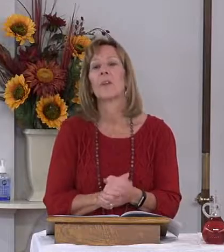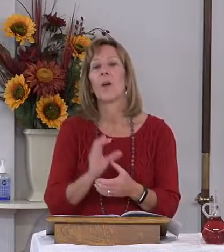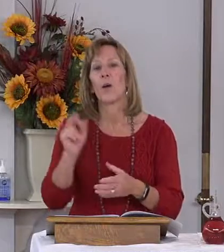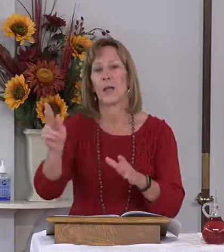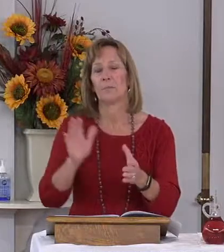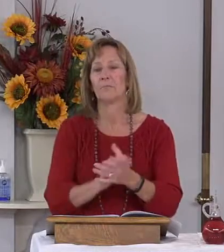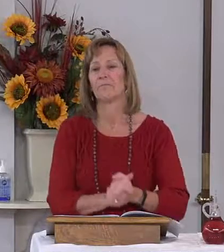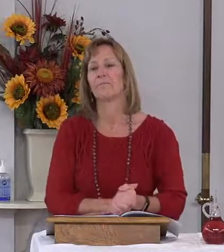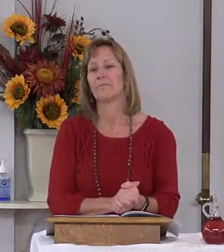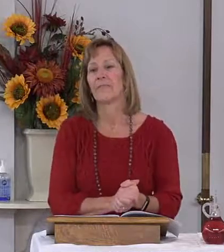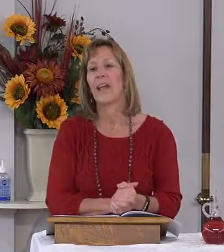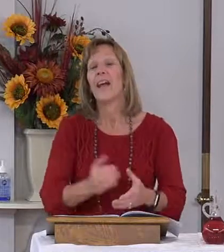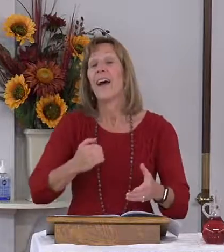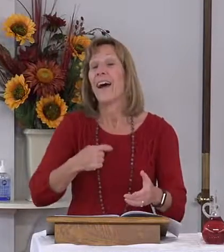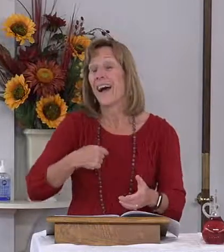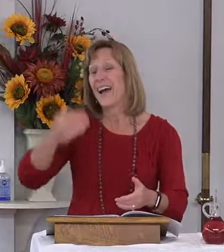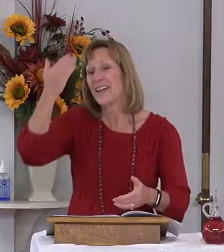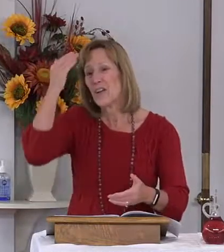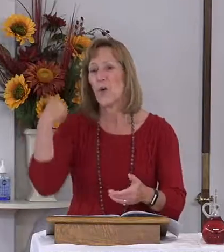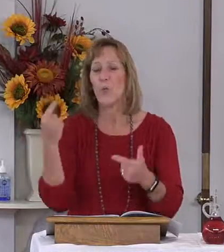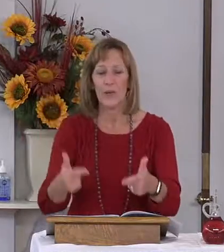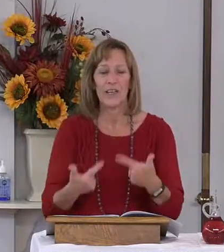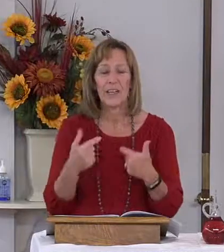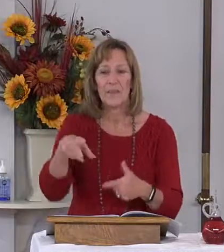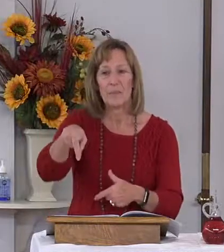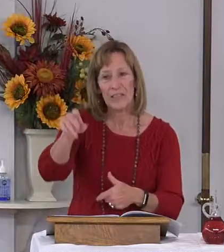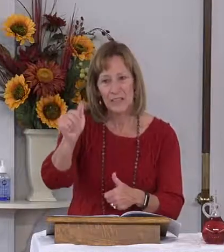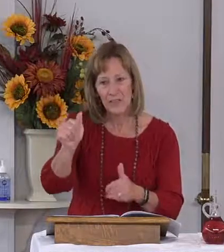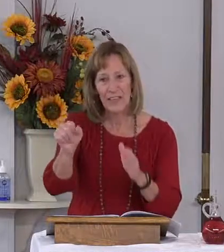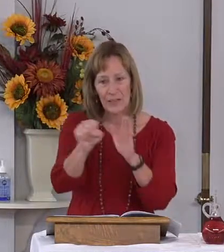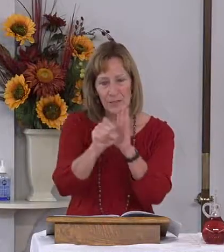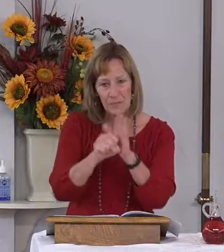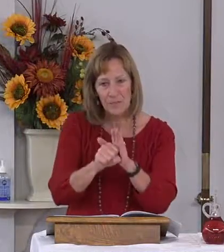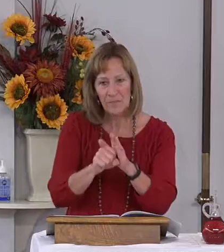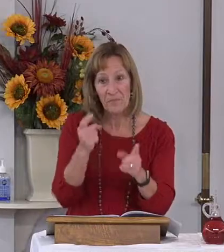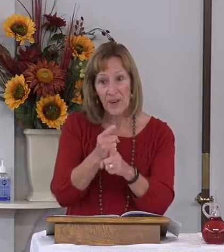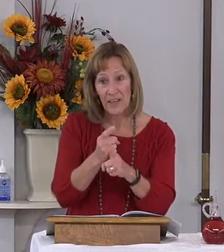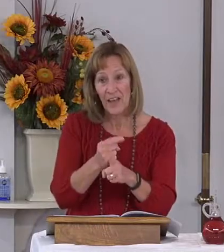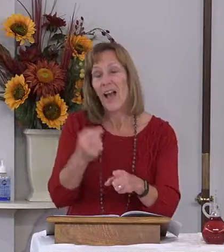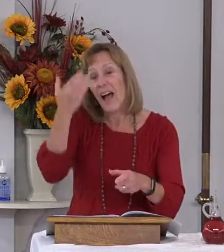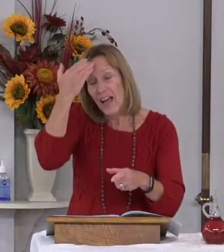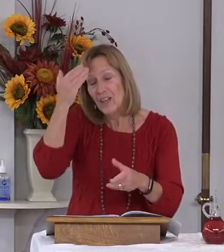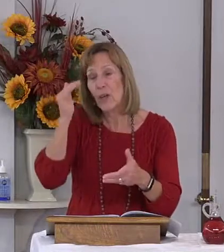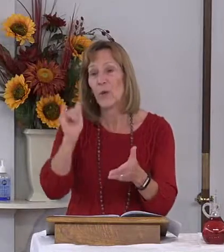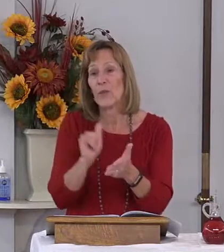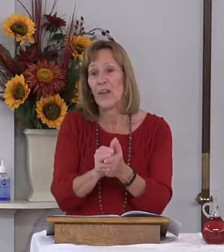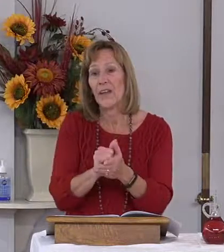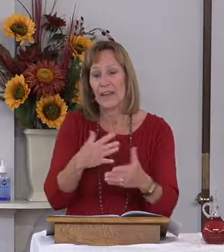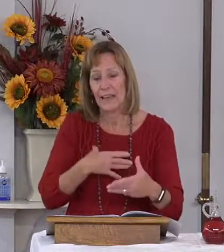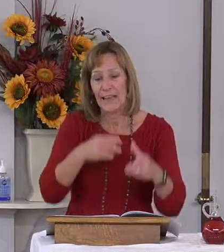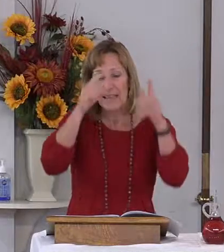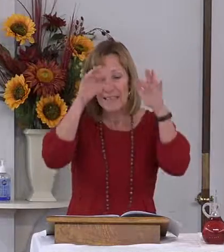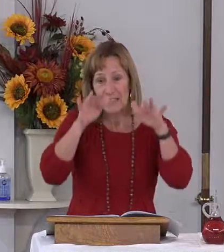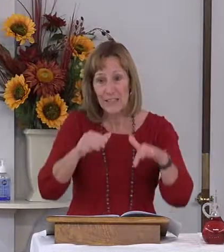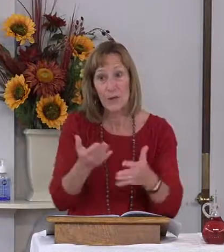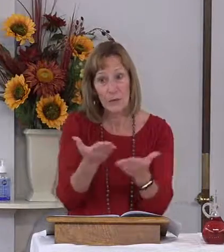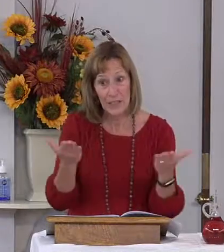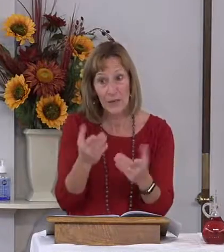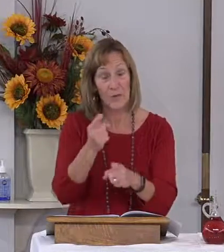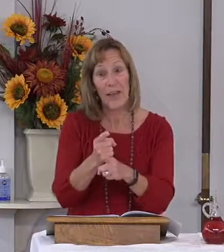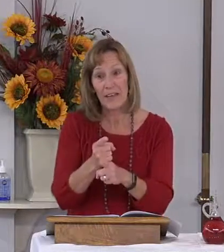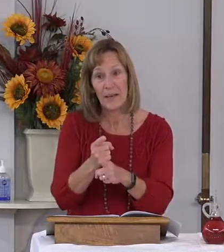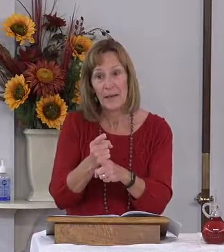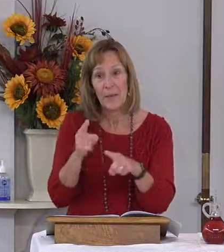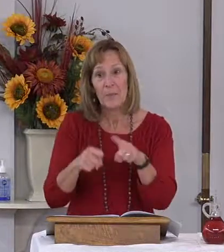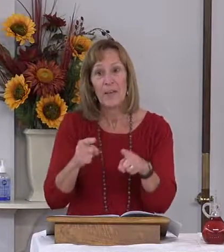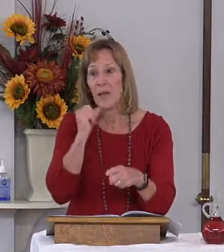Okay, I know we live in Pennsylvania, and I know that it snows here, but